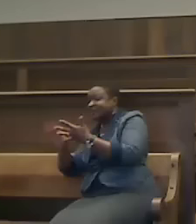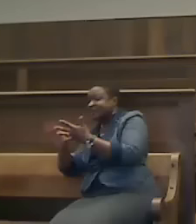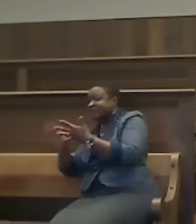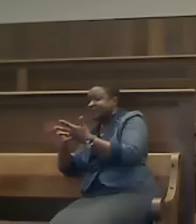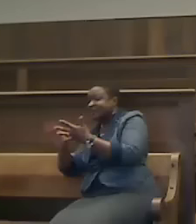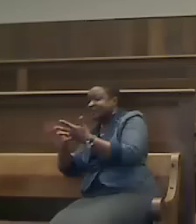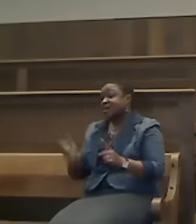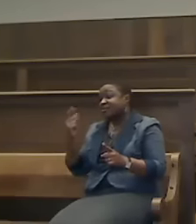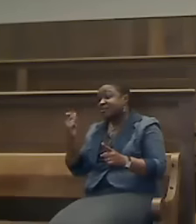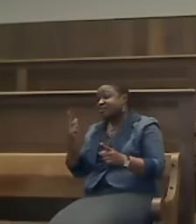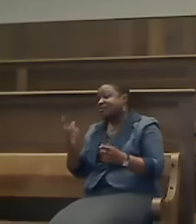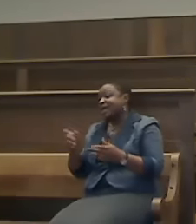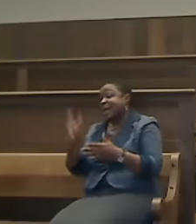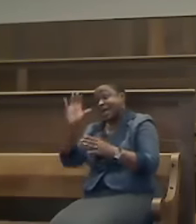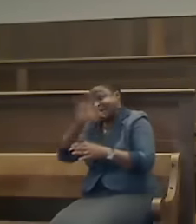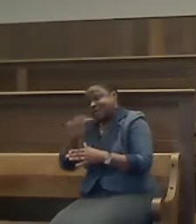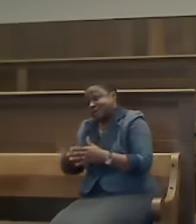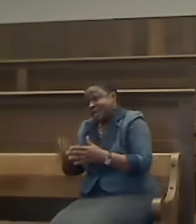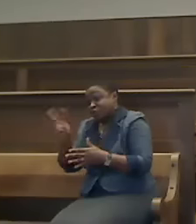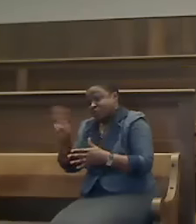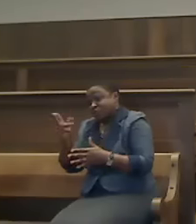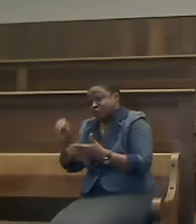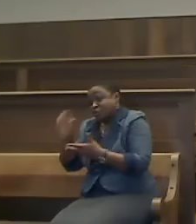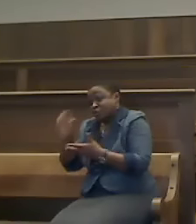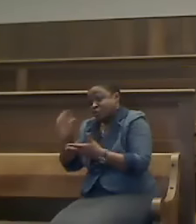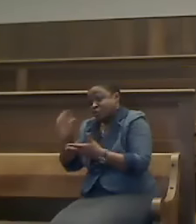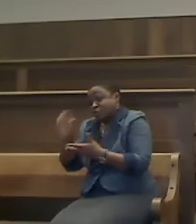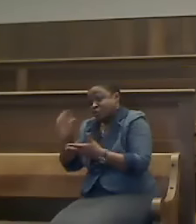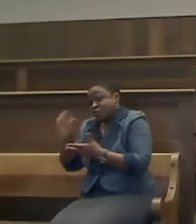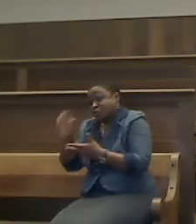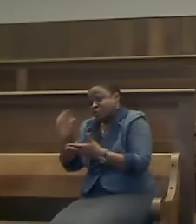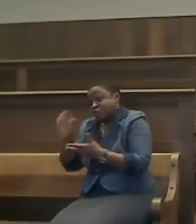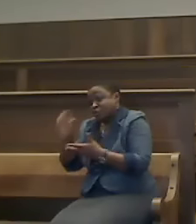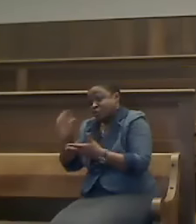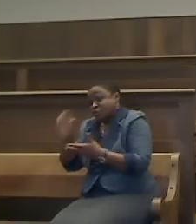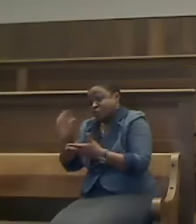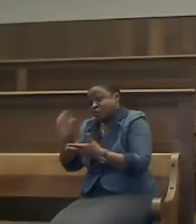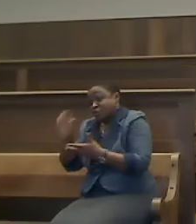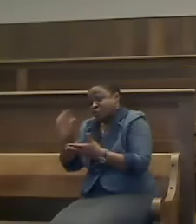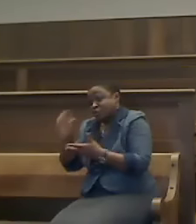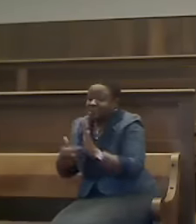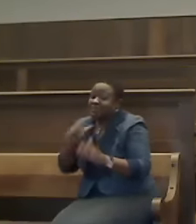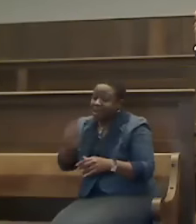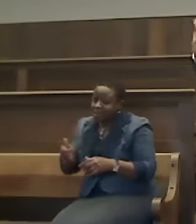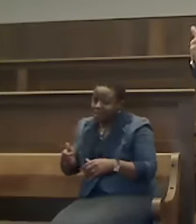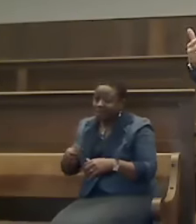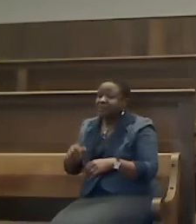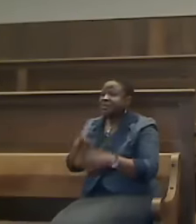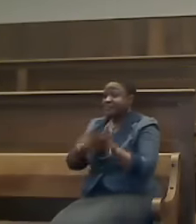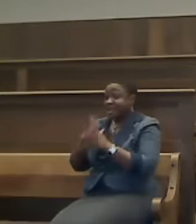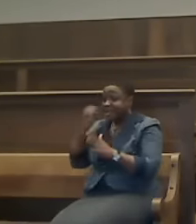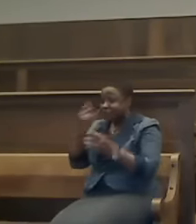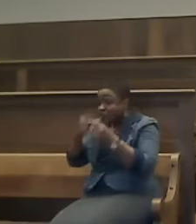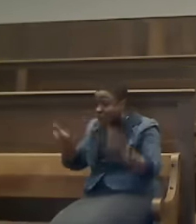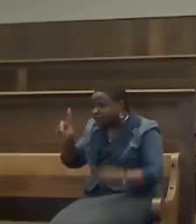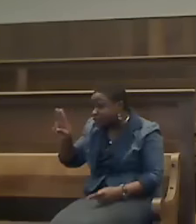just a suggestion. It wasn't a absolute regulation. So if you're allergic to dust mites, you might